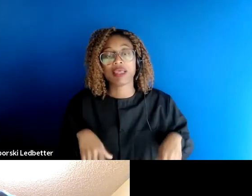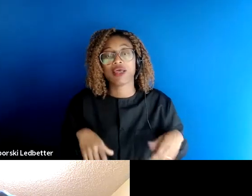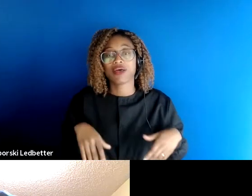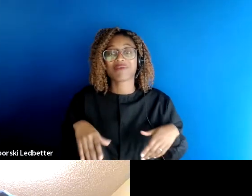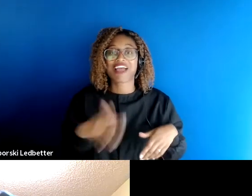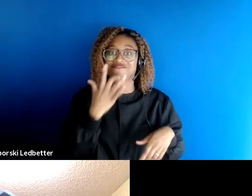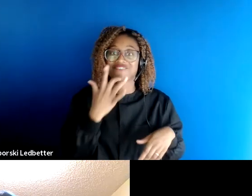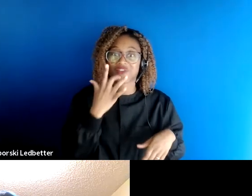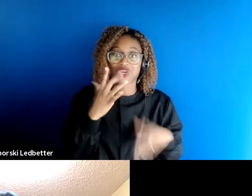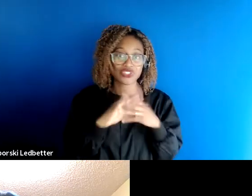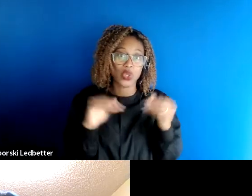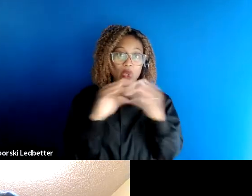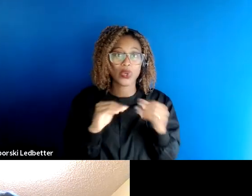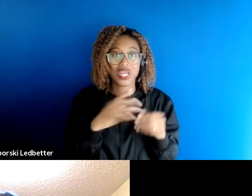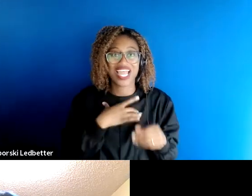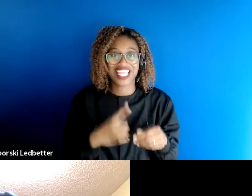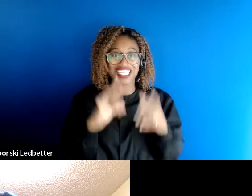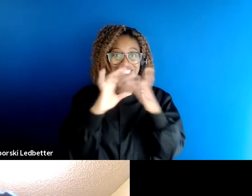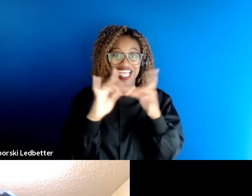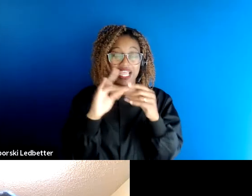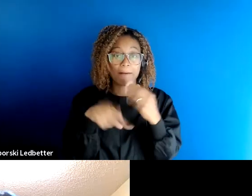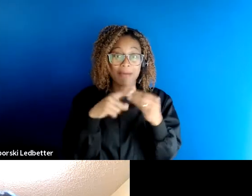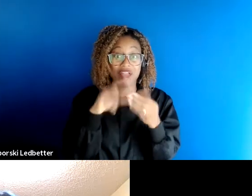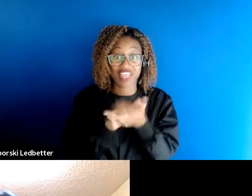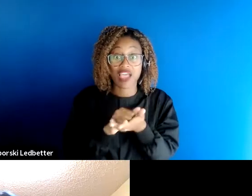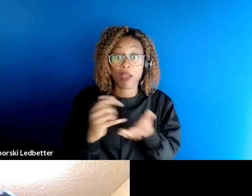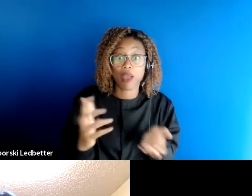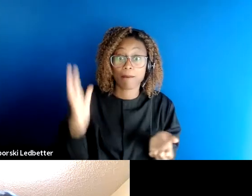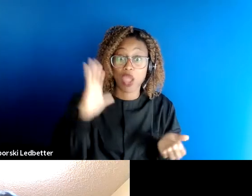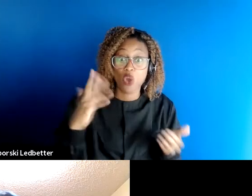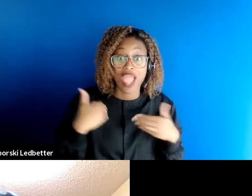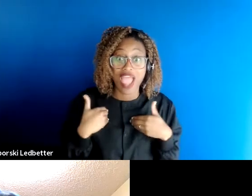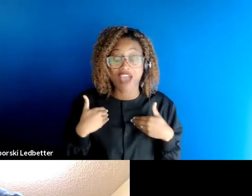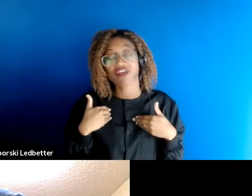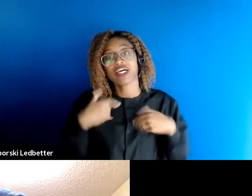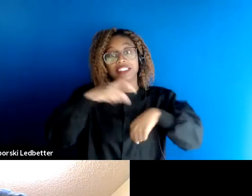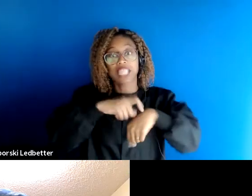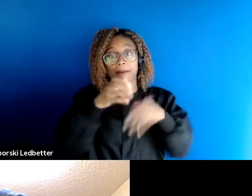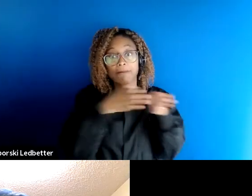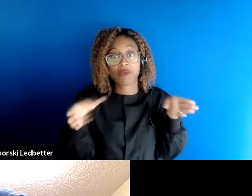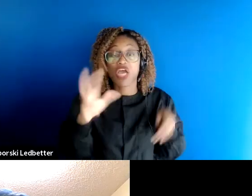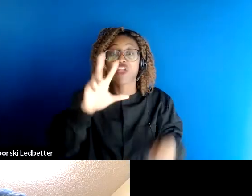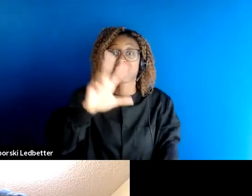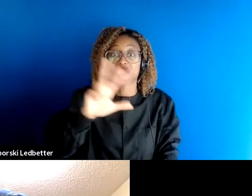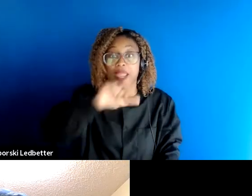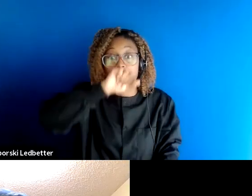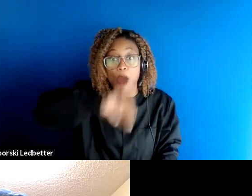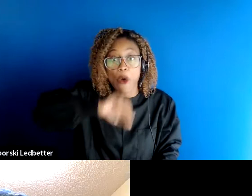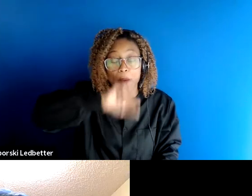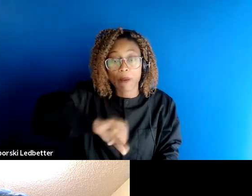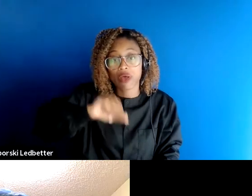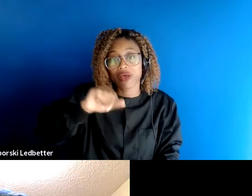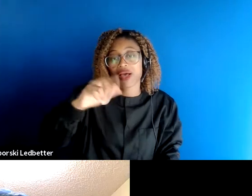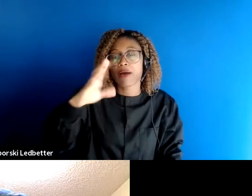share about this is that there used to be a period of time in Europe where there was like 3 popes. I think there was a pope